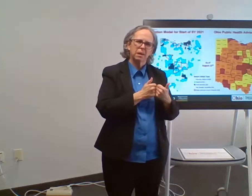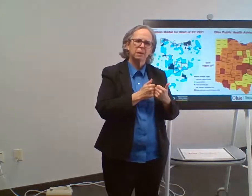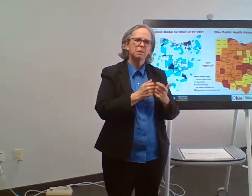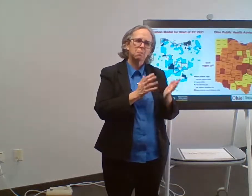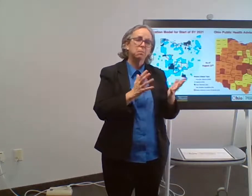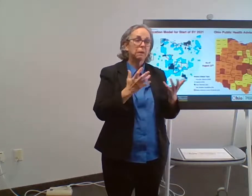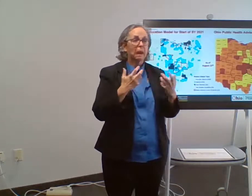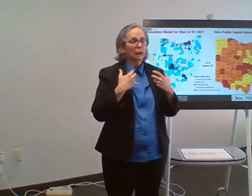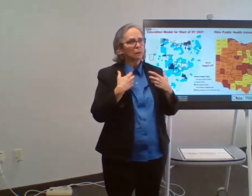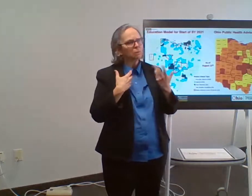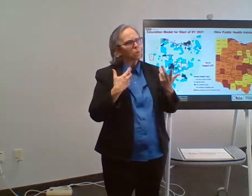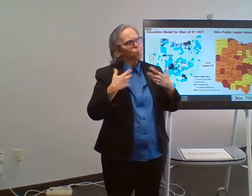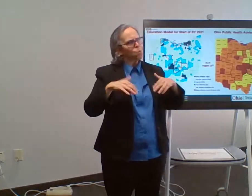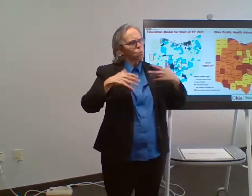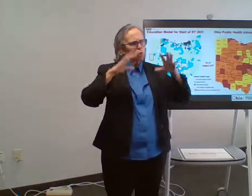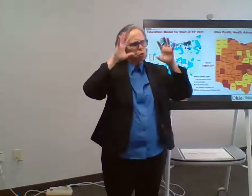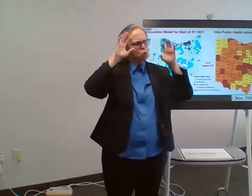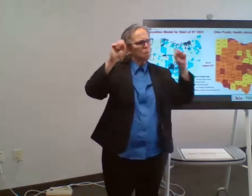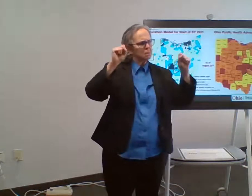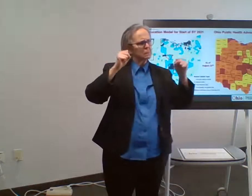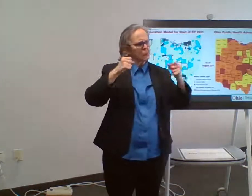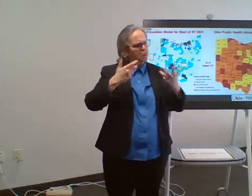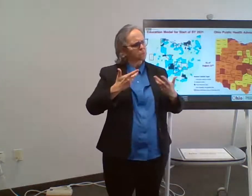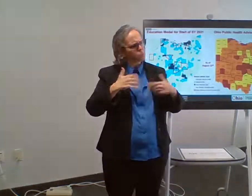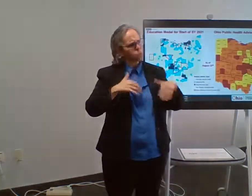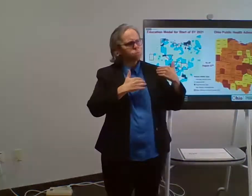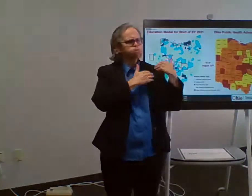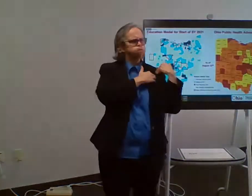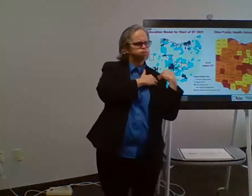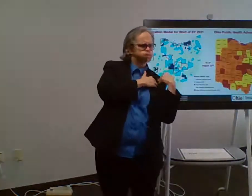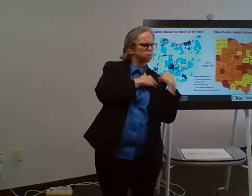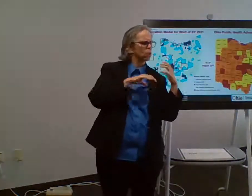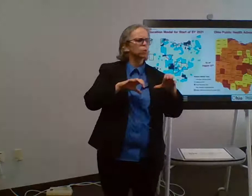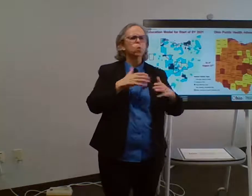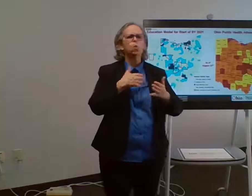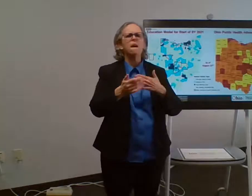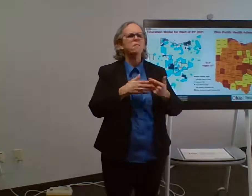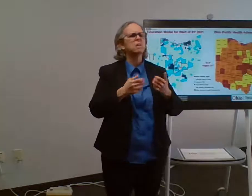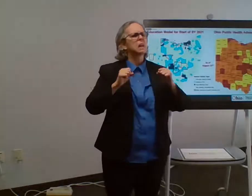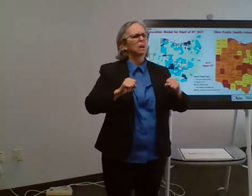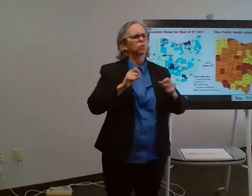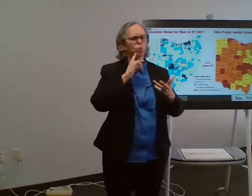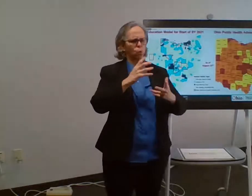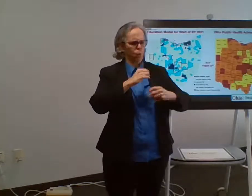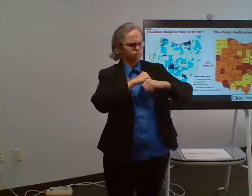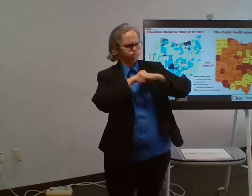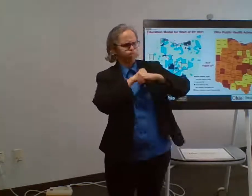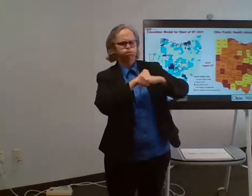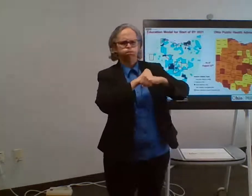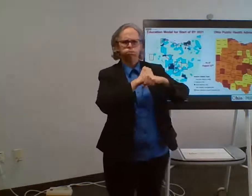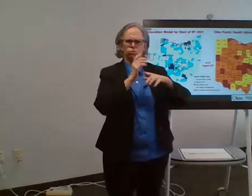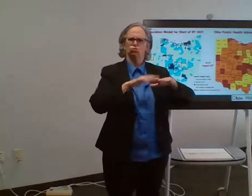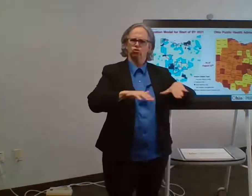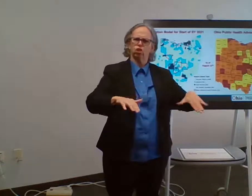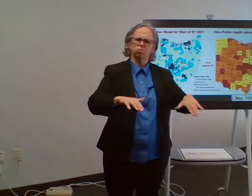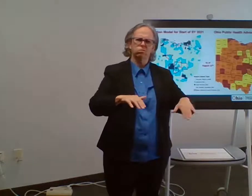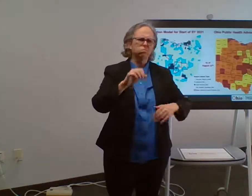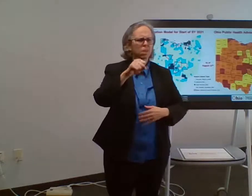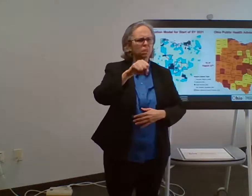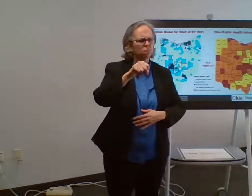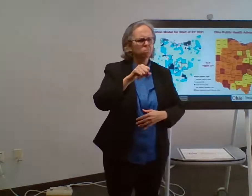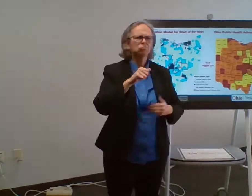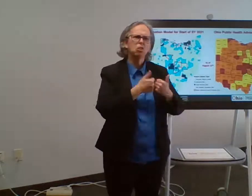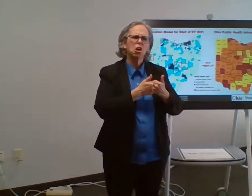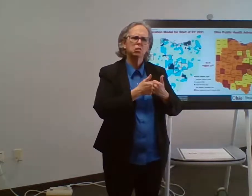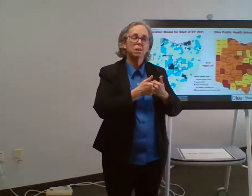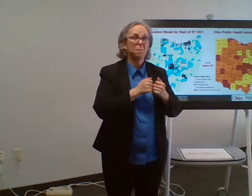think they're going to do a bang-up job to do everything they can to keep your children safe, your grandchildren safe when they go back to school. But